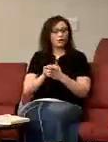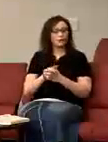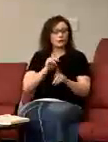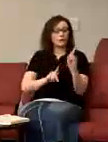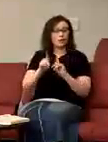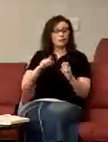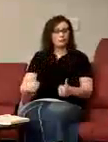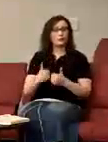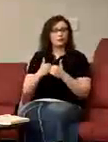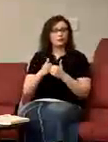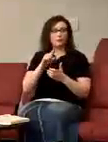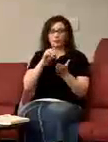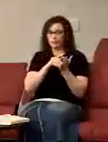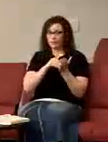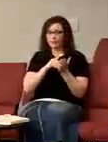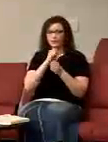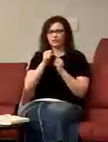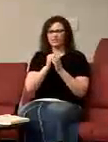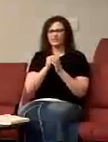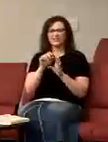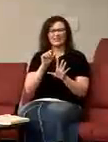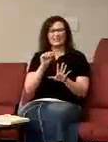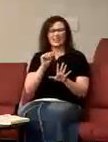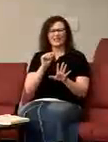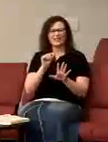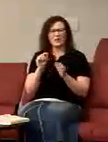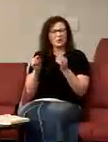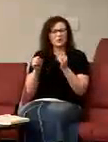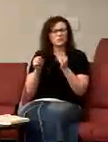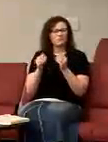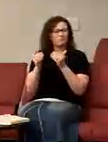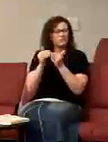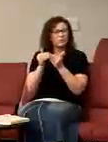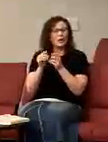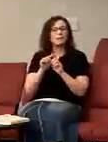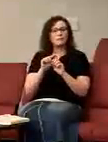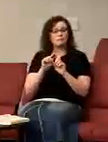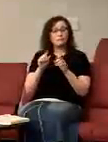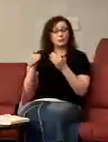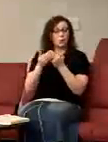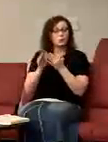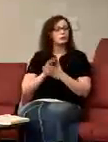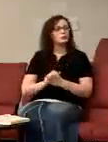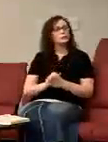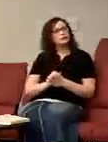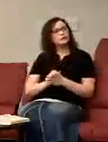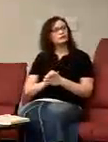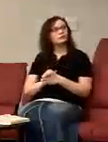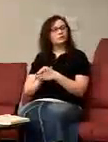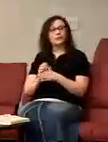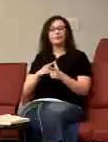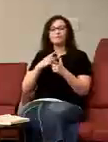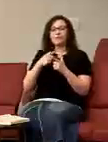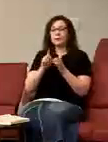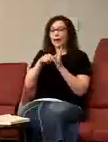1,000 years? Well, not quite, but it was close, right? And then after the flood, it dropped way down. Well, before